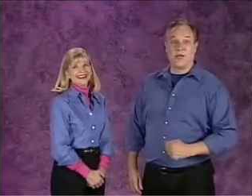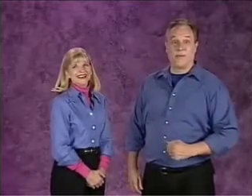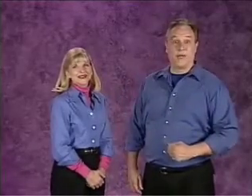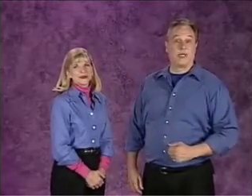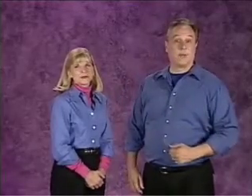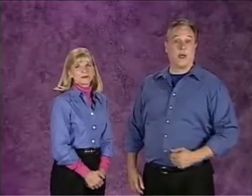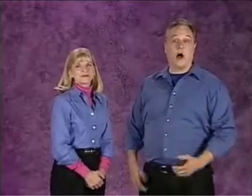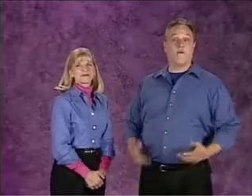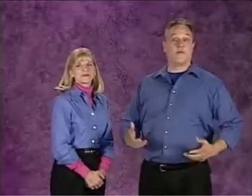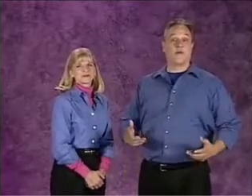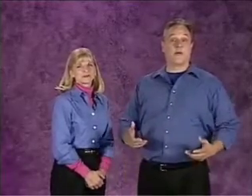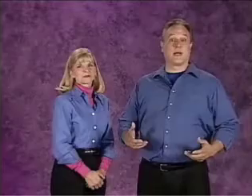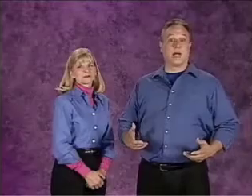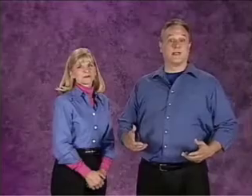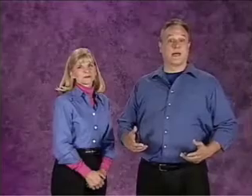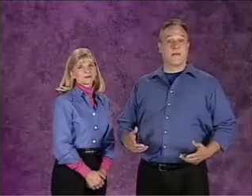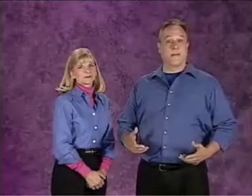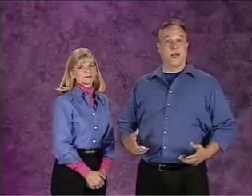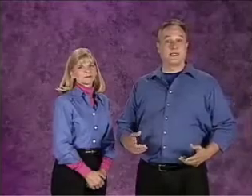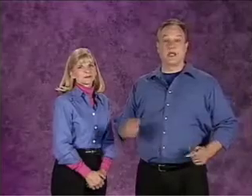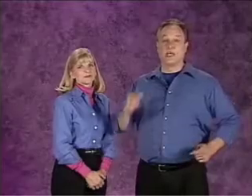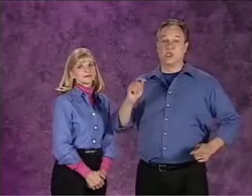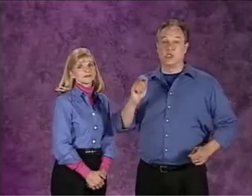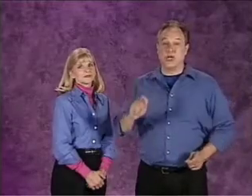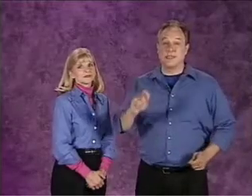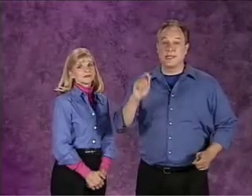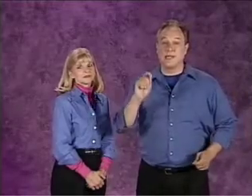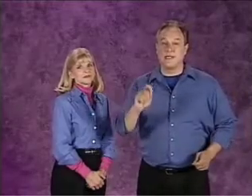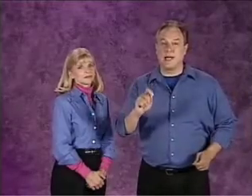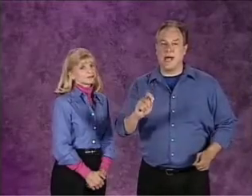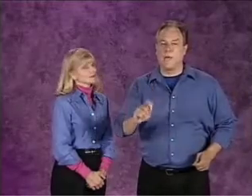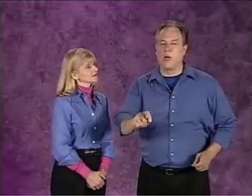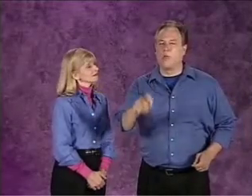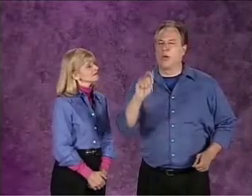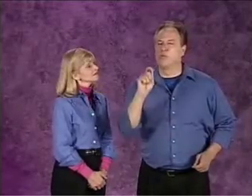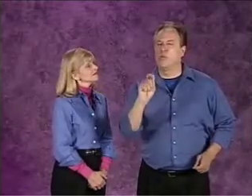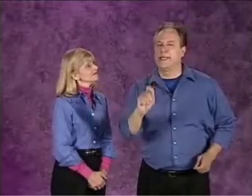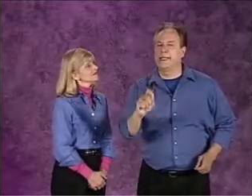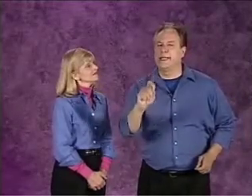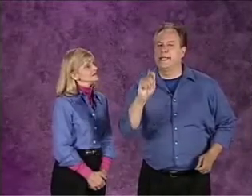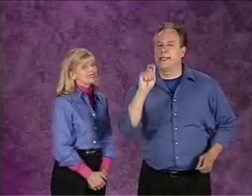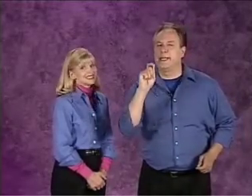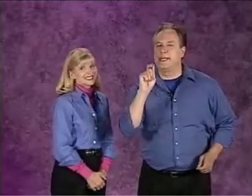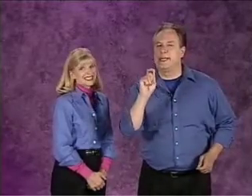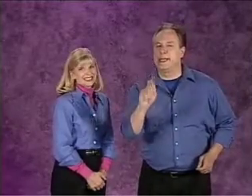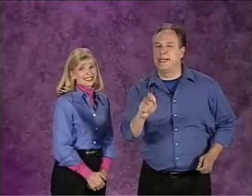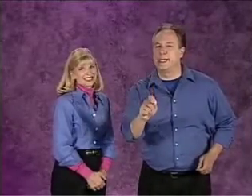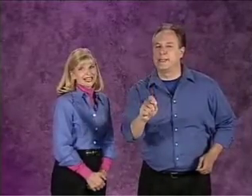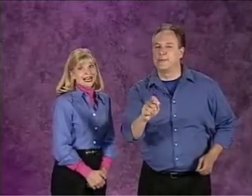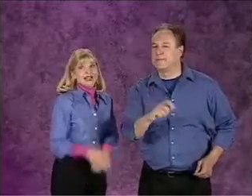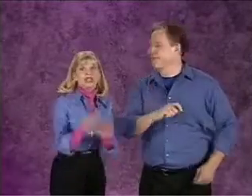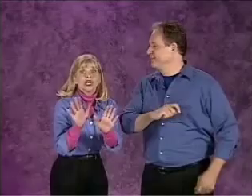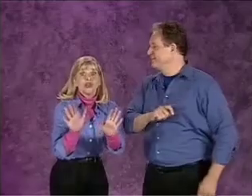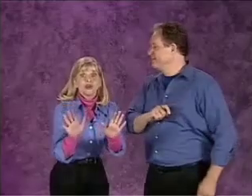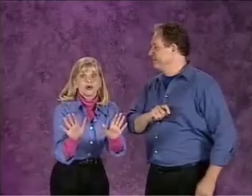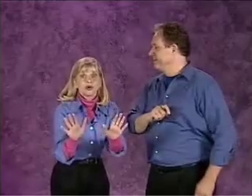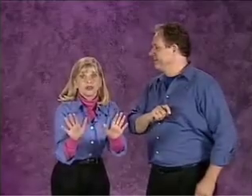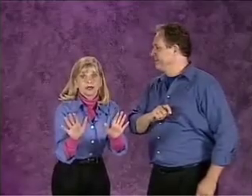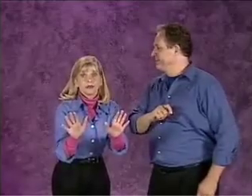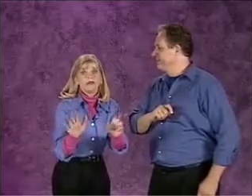learning because we often remember a concept best just at the time when we really need it. Just one more thing before